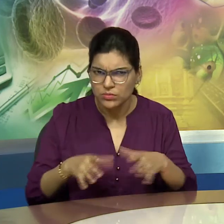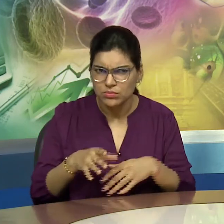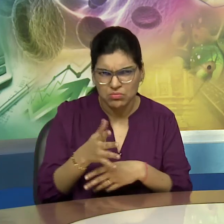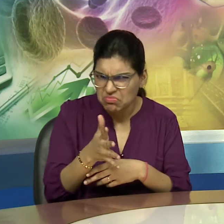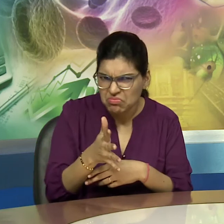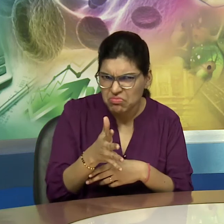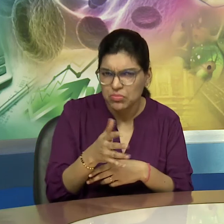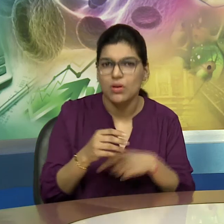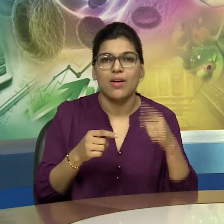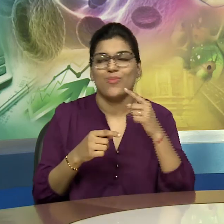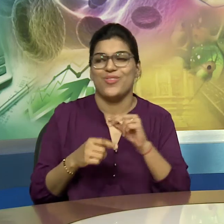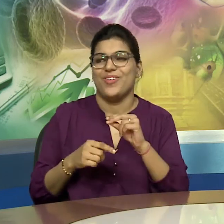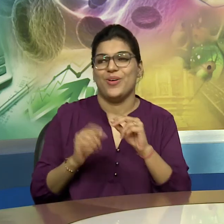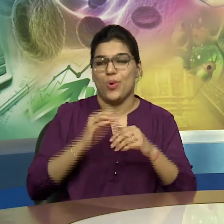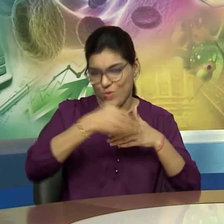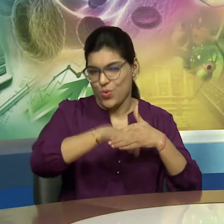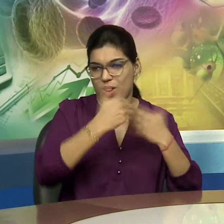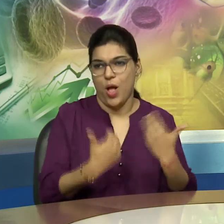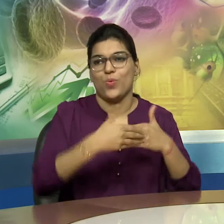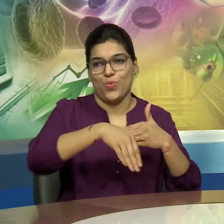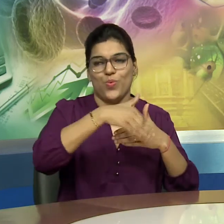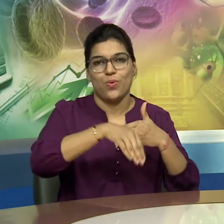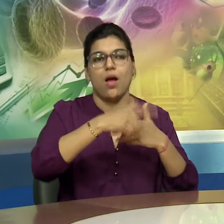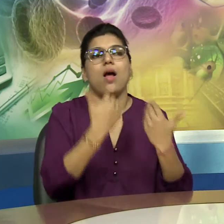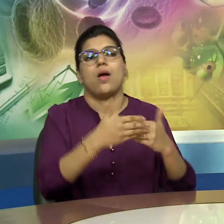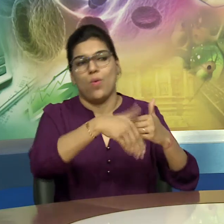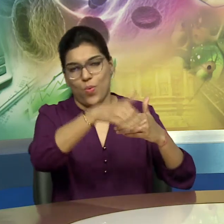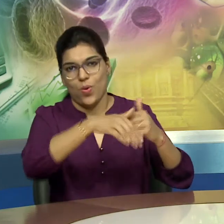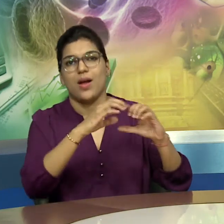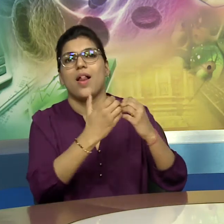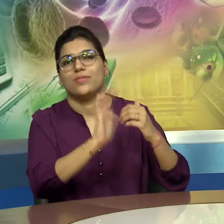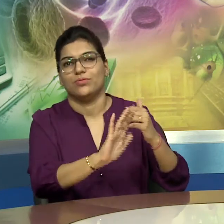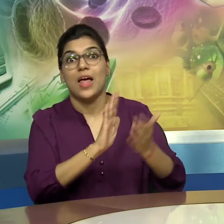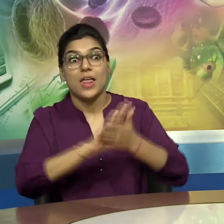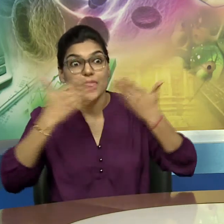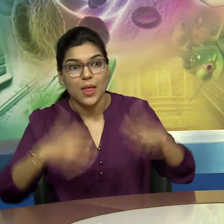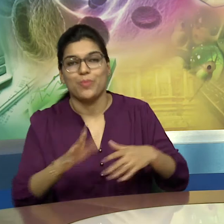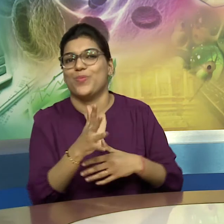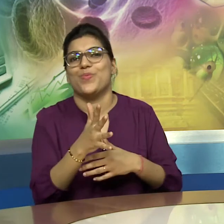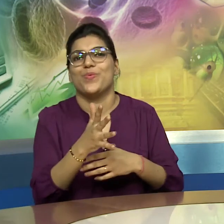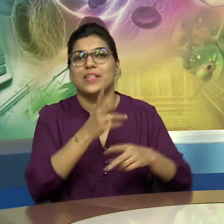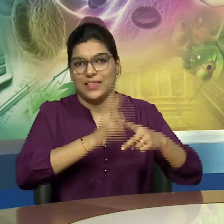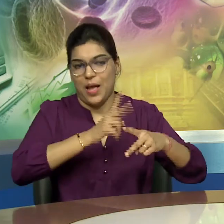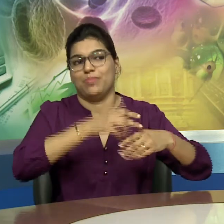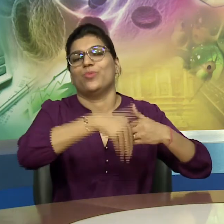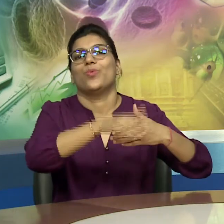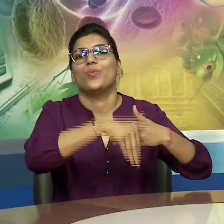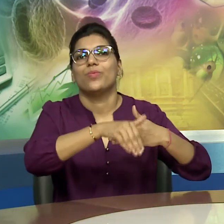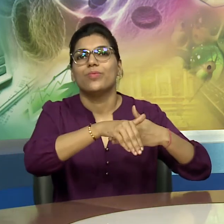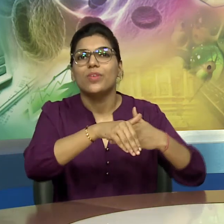the sentence is he did not finish the class. It means it is going on. It is